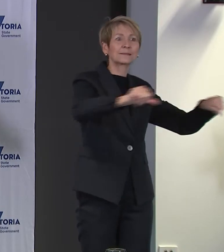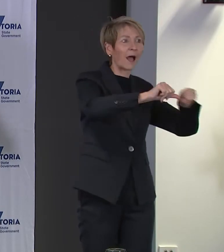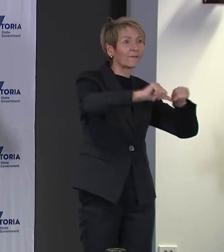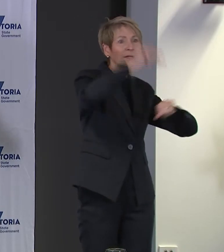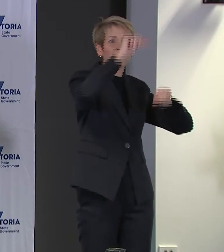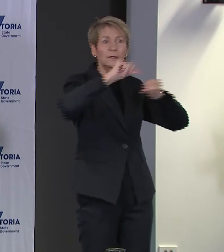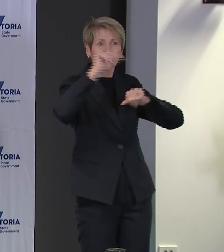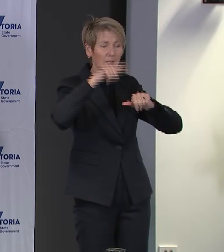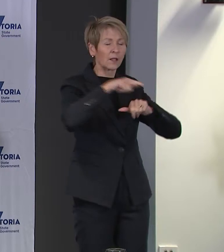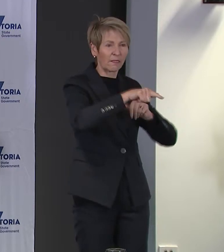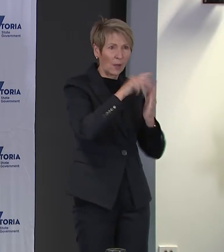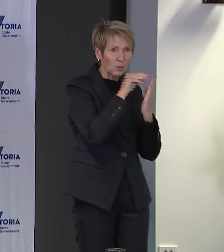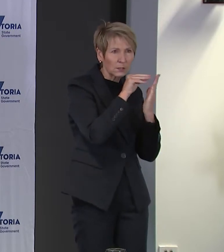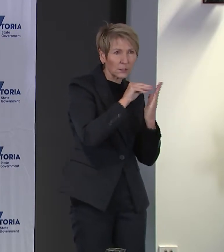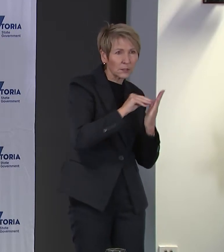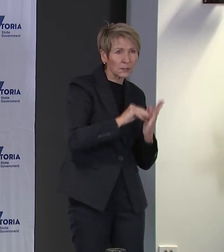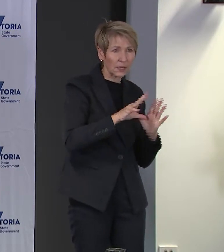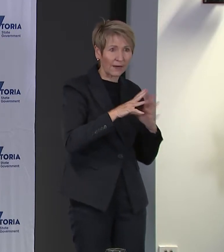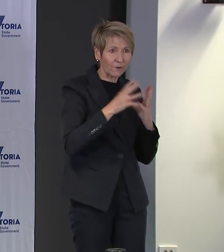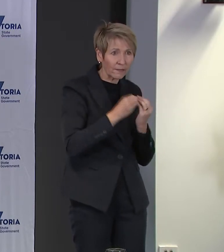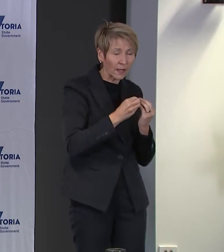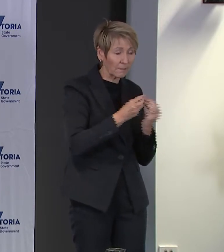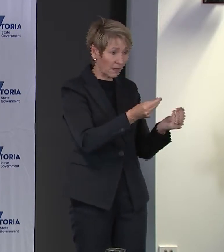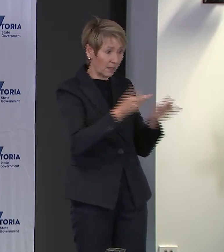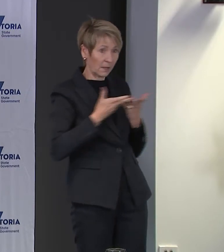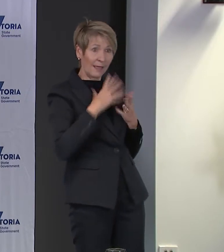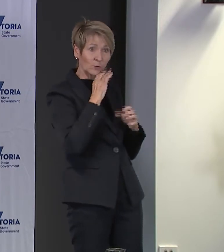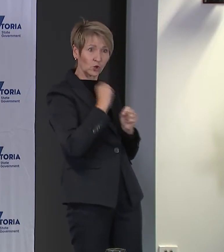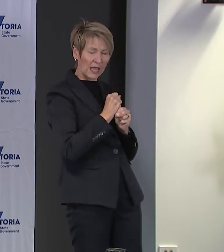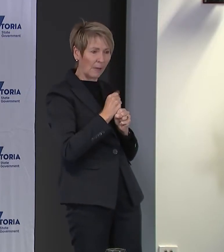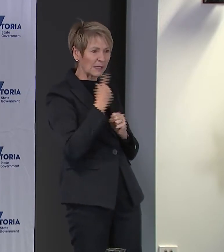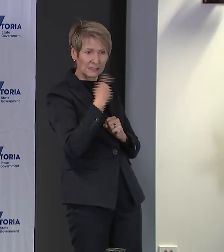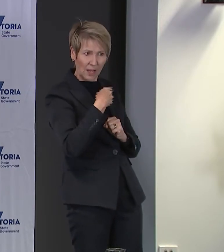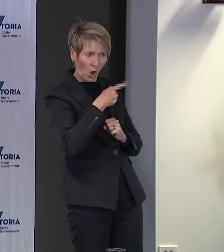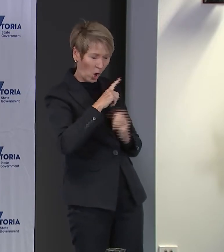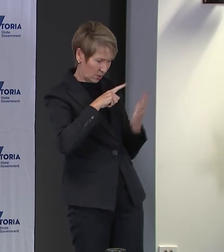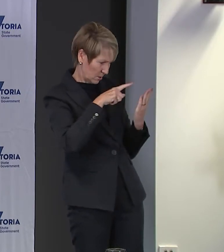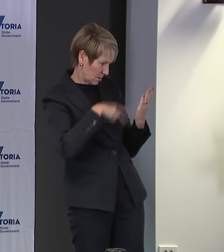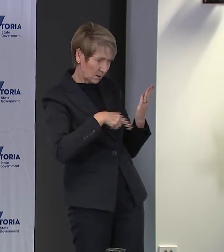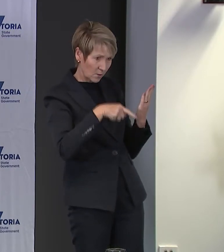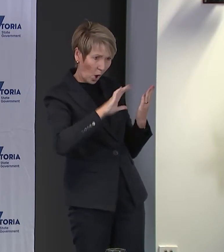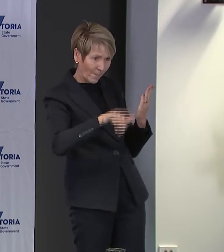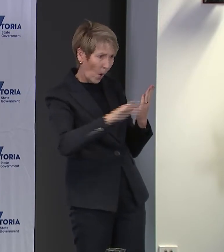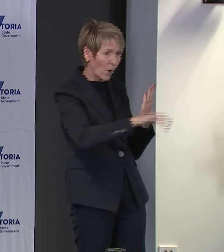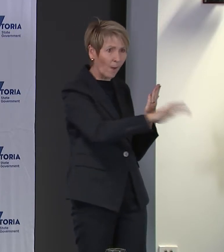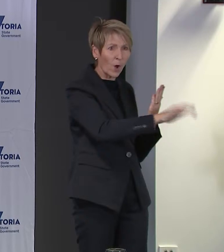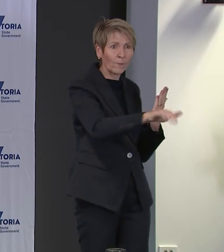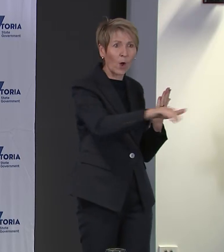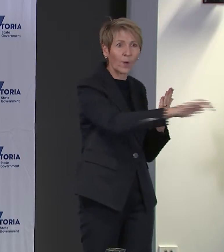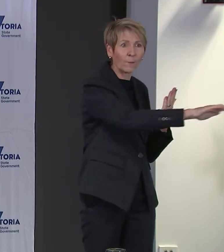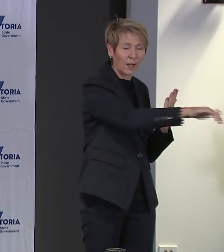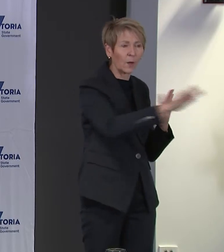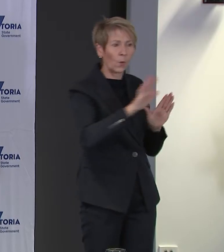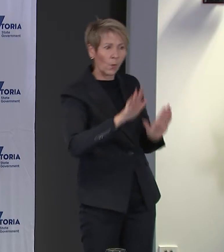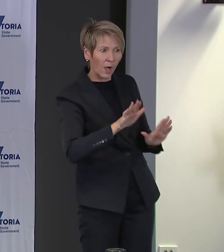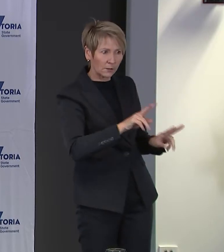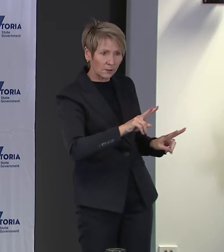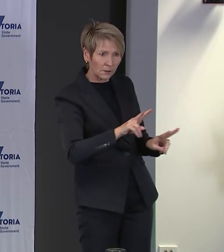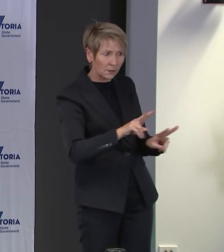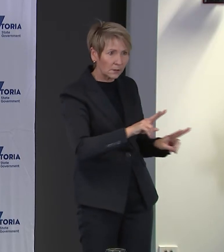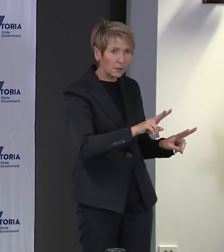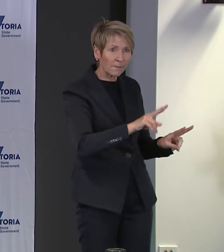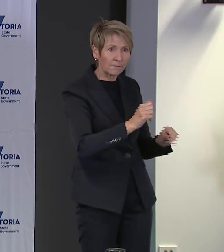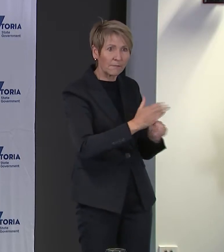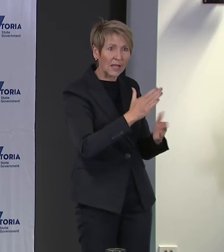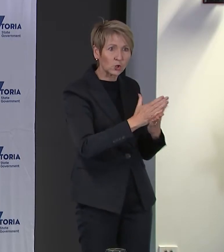with us and to make sure we lock all those staffs down. That site is now closed, and we'll continue to work with them over the coming days to ensure we get those